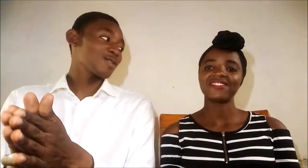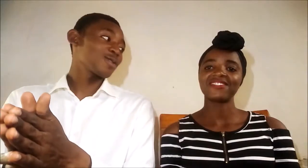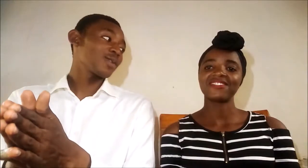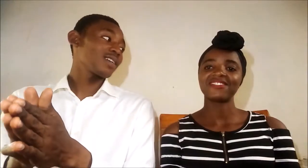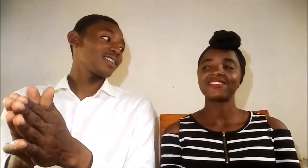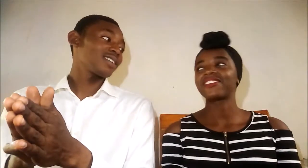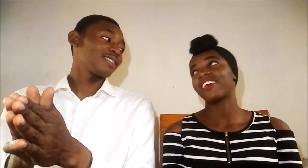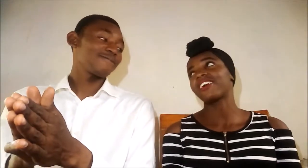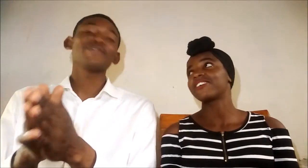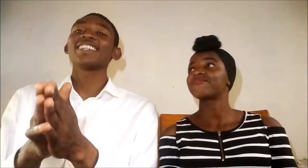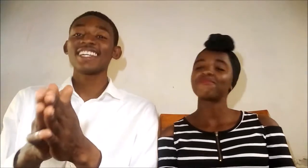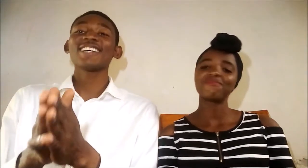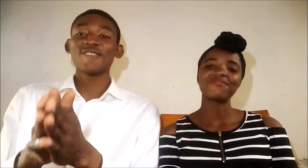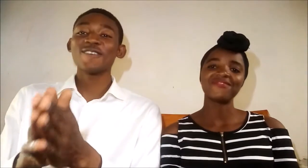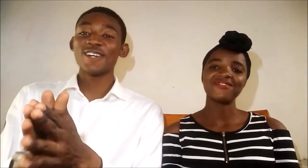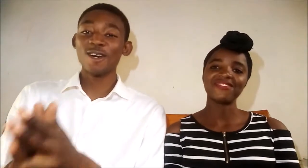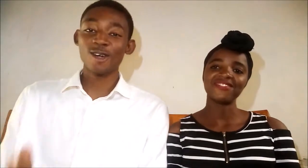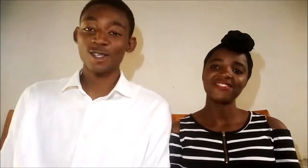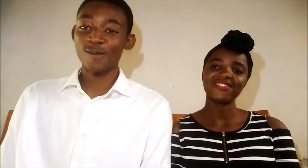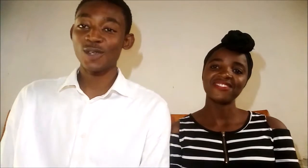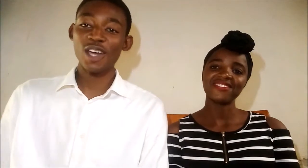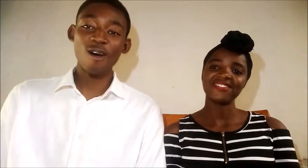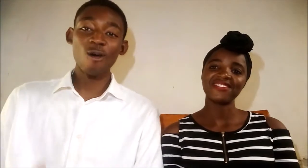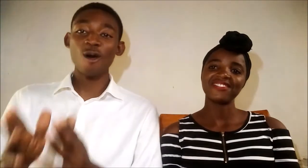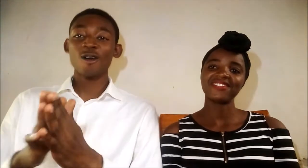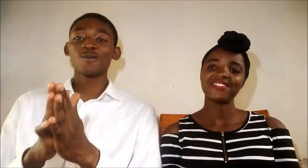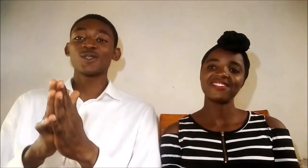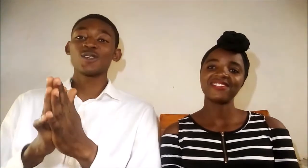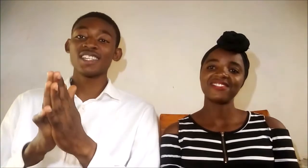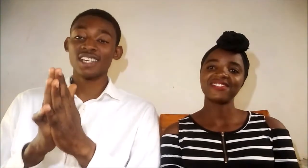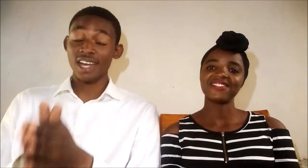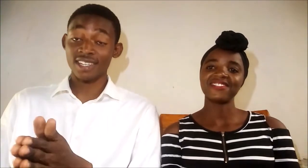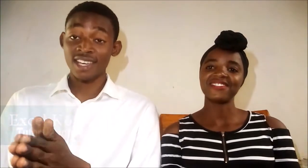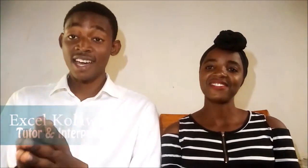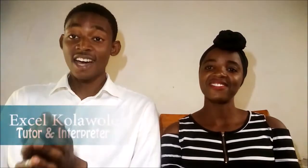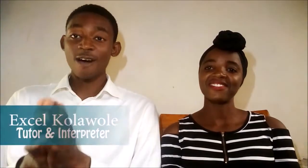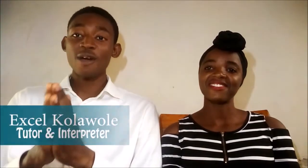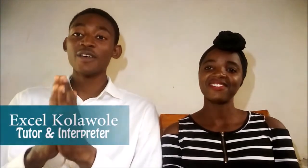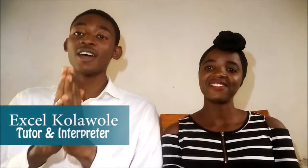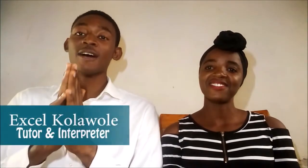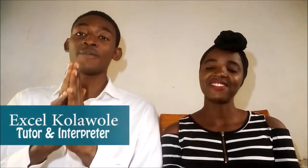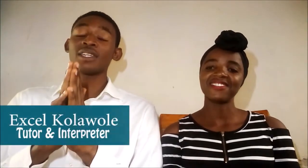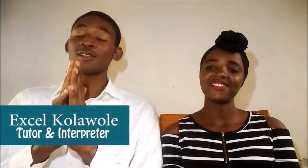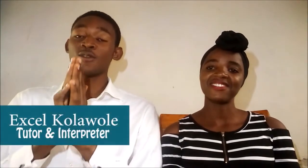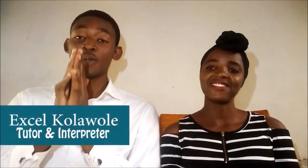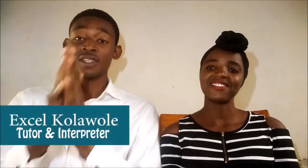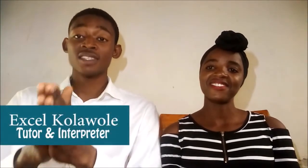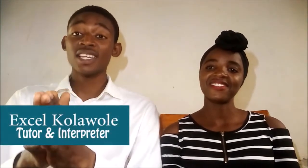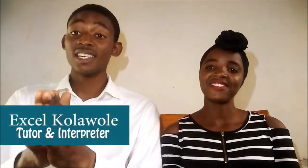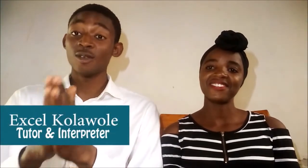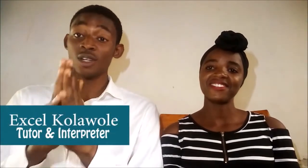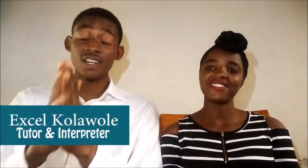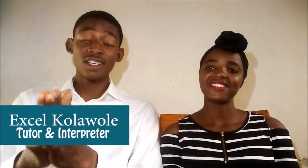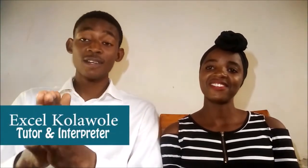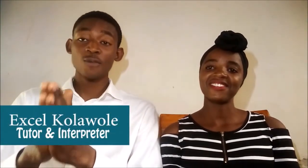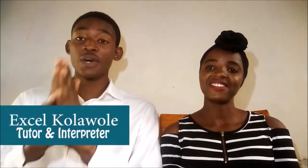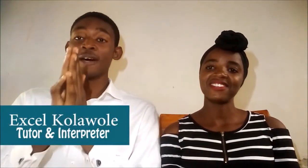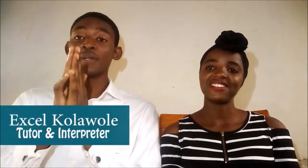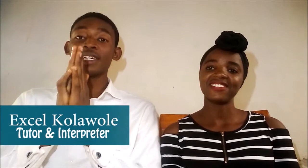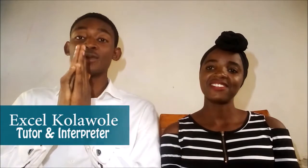awesome, right? Yeah, that's very, very awesome. So you're all welcome to this class. We are very happy that you've persisted in your learning. We're happy that we